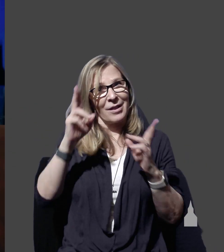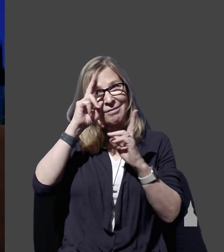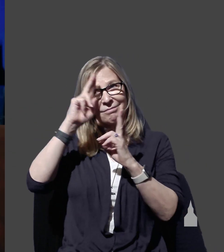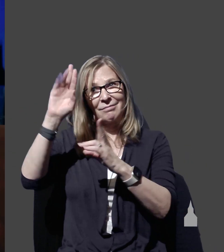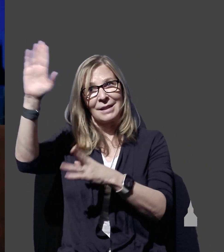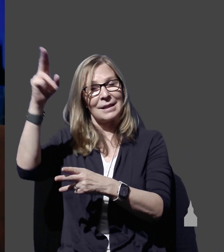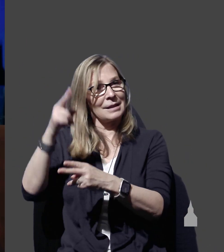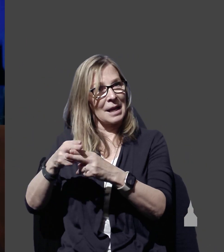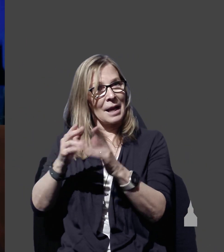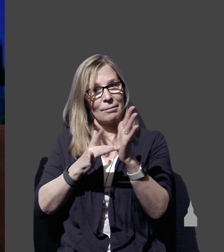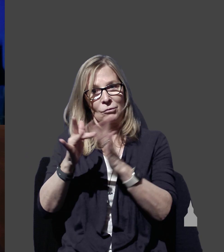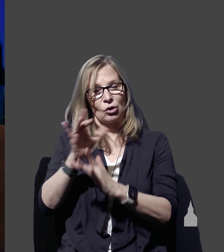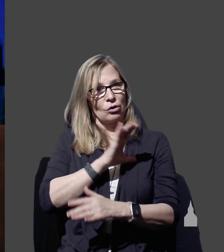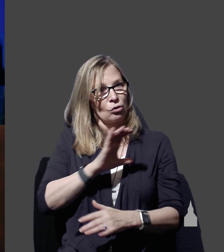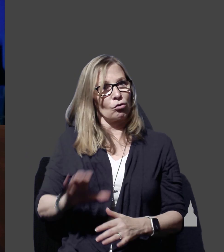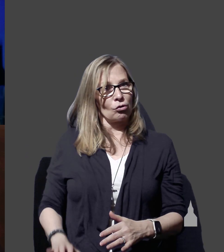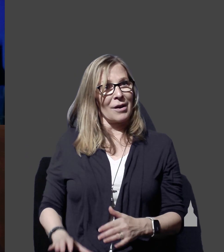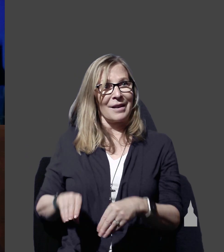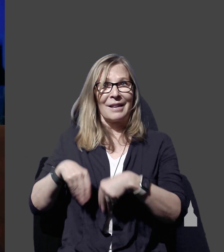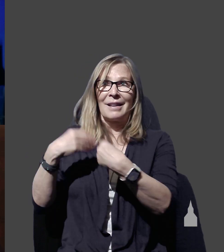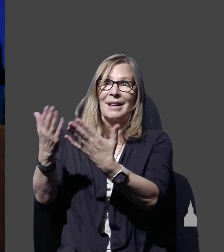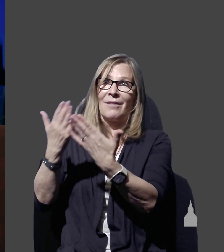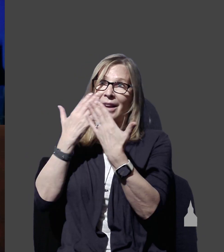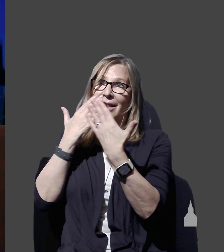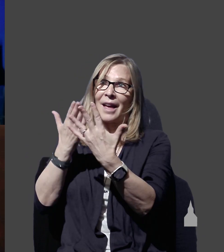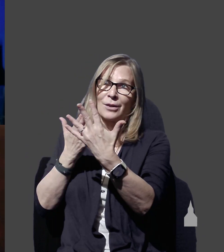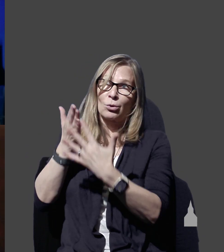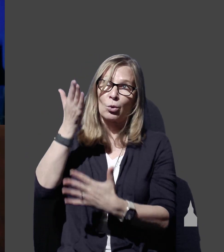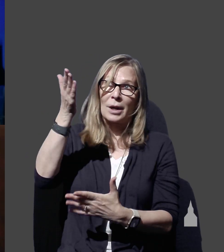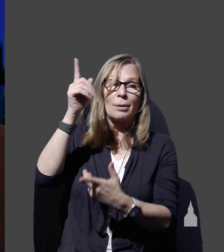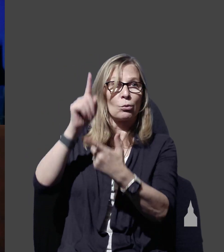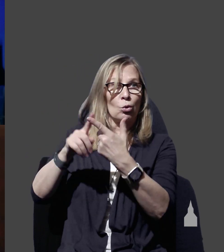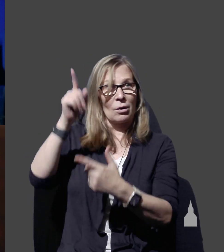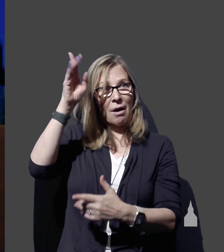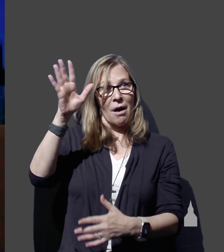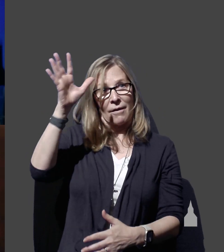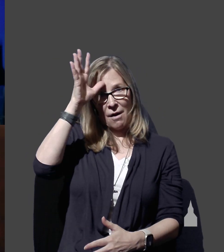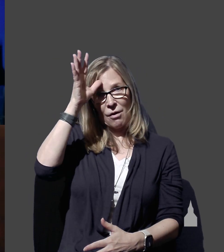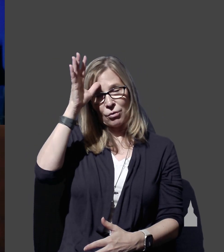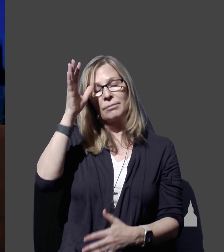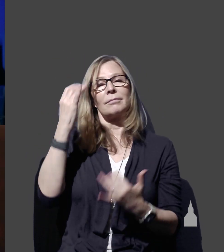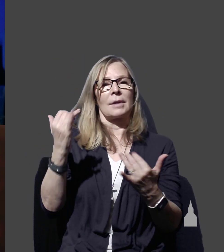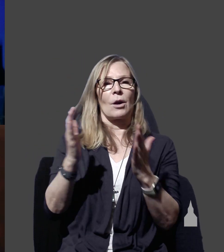Jesus, giving thanks through him to God the Father. Please join me in prayer.